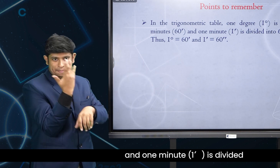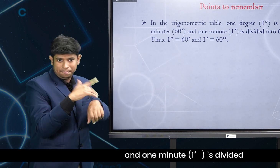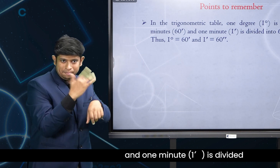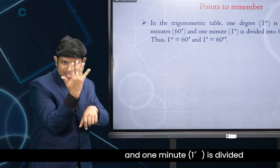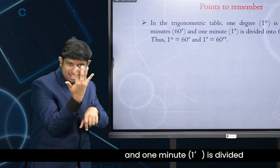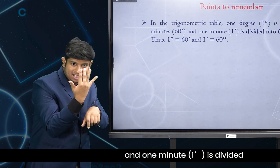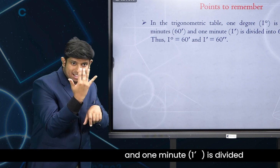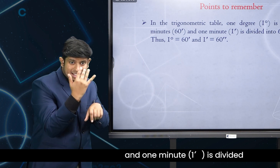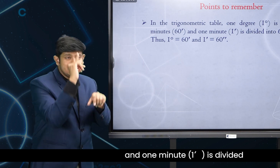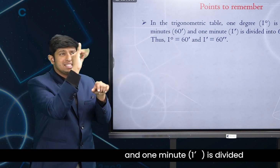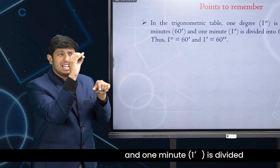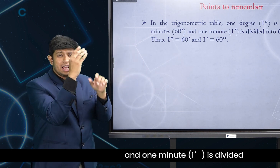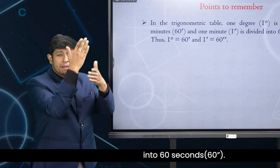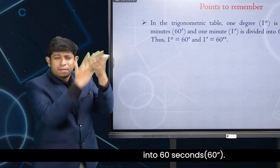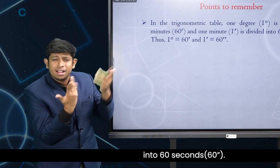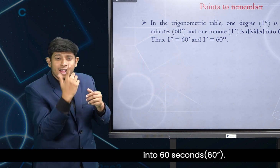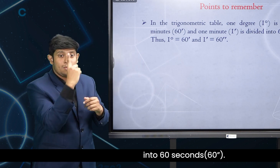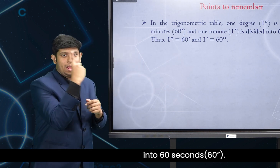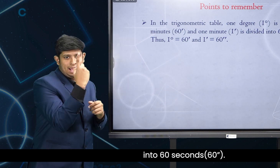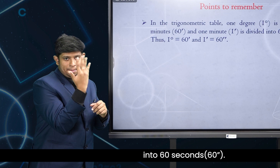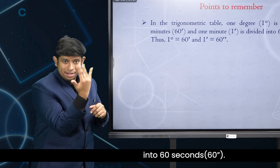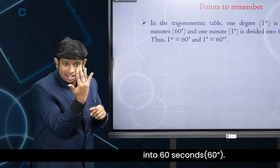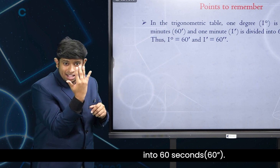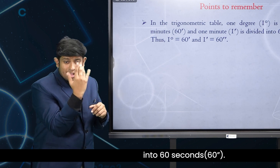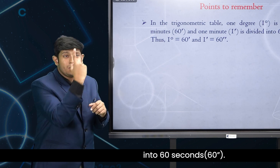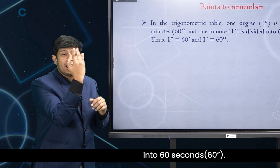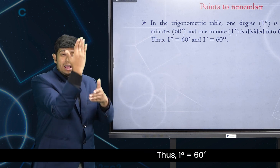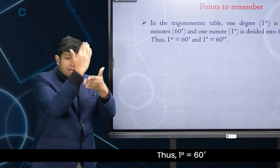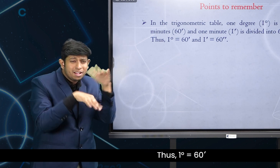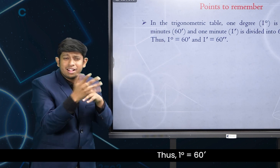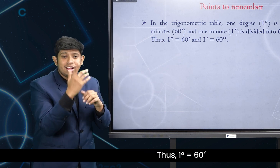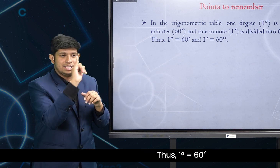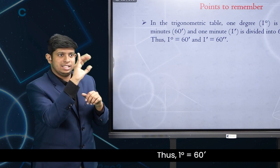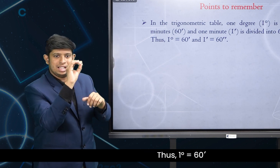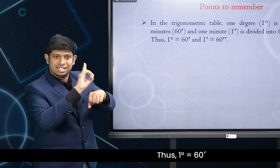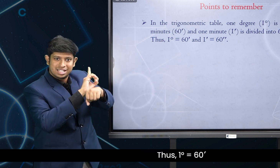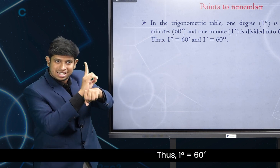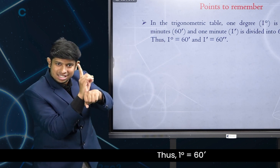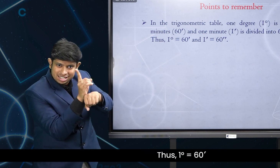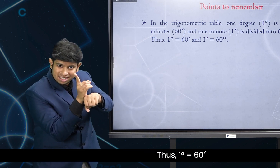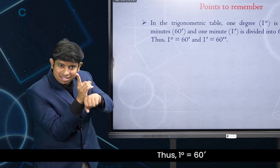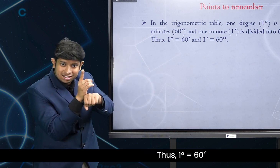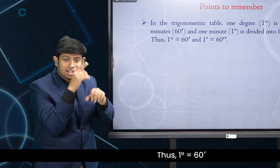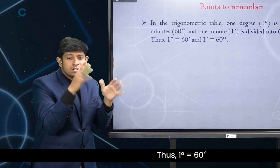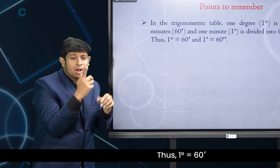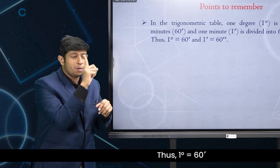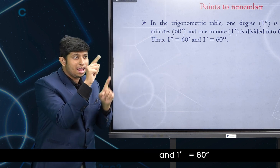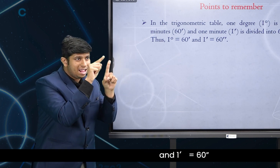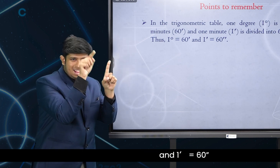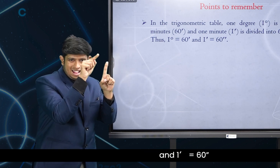and 1 minute is divided into 60 seconds. Thus, 1 degree is equal to 60 minutes and 1